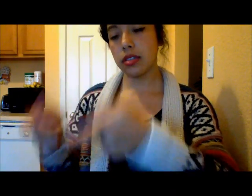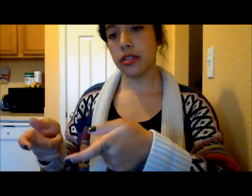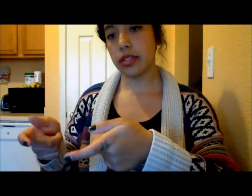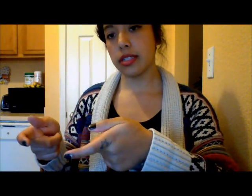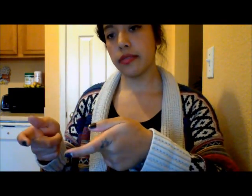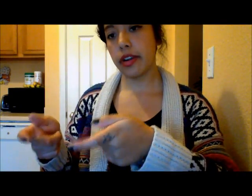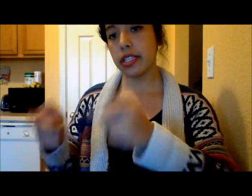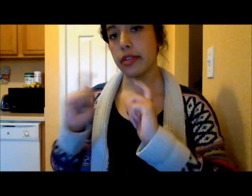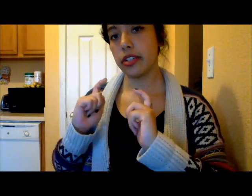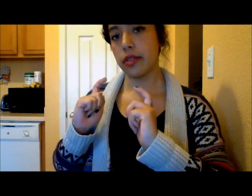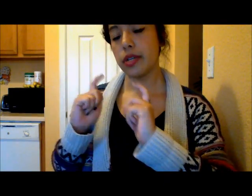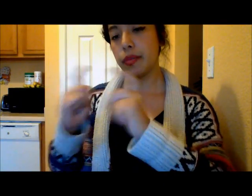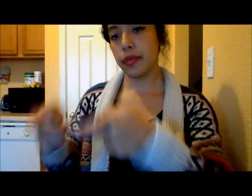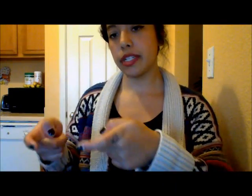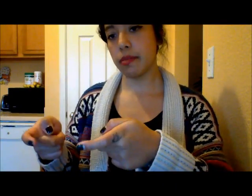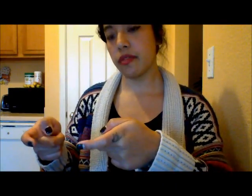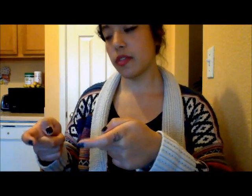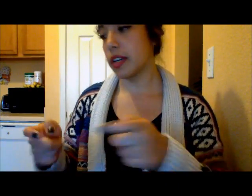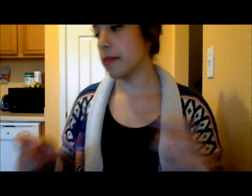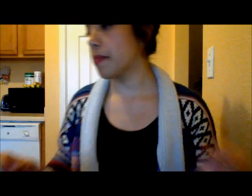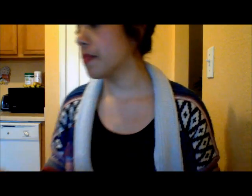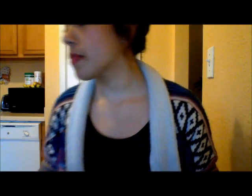So it's very similar to the one we did before.